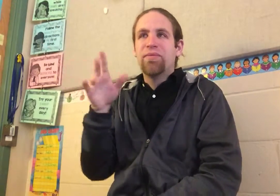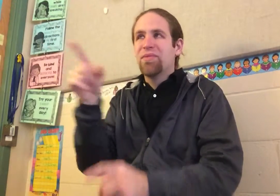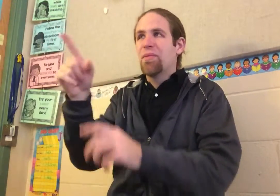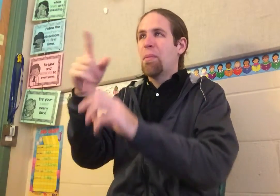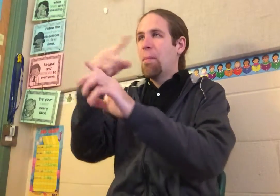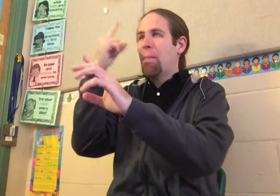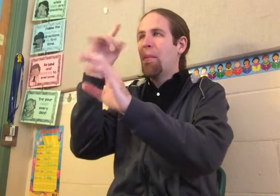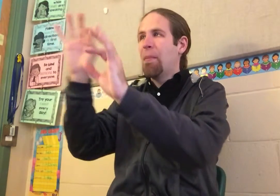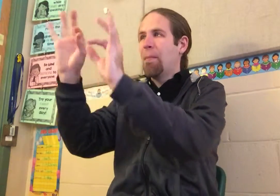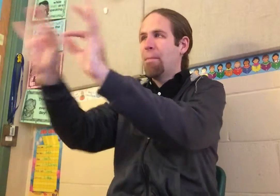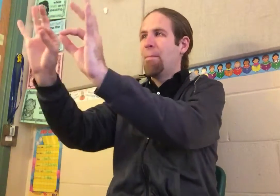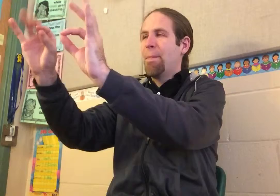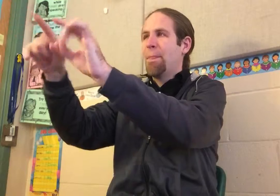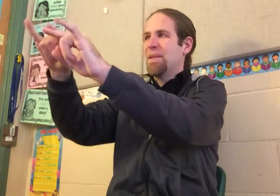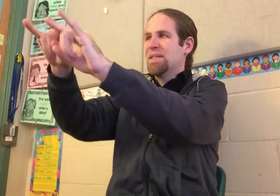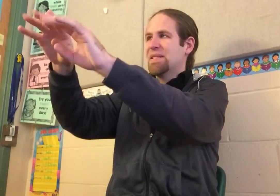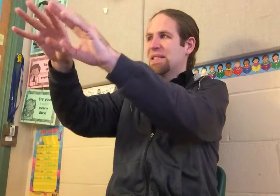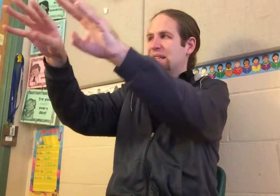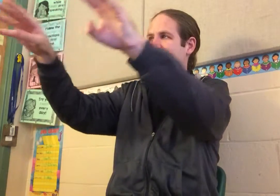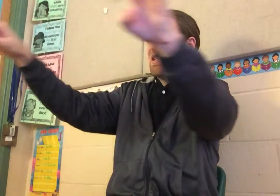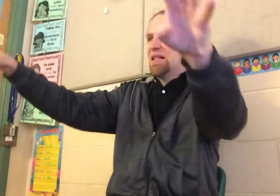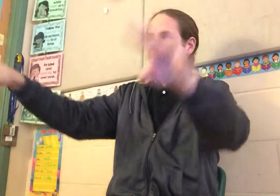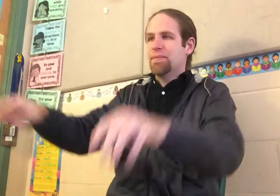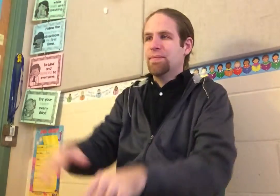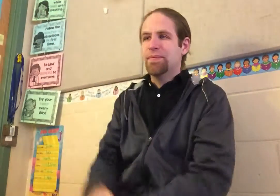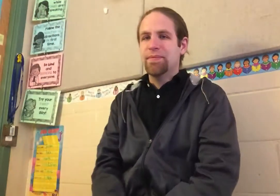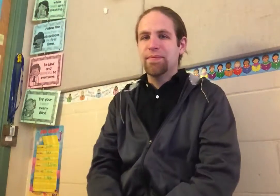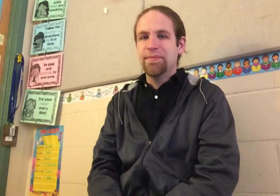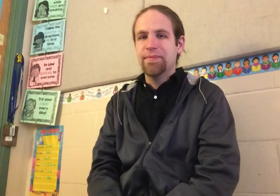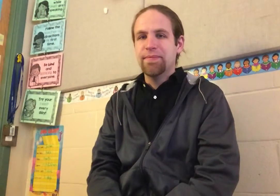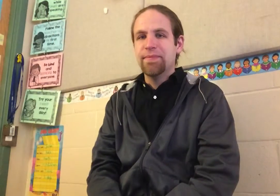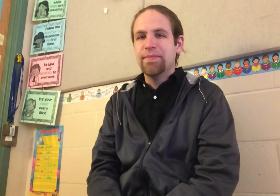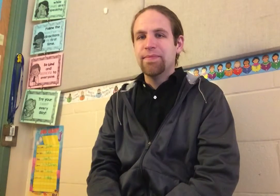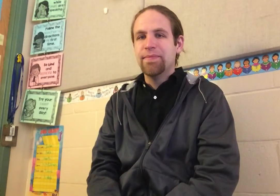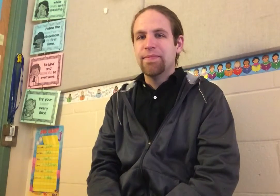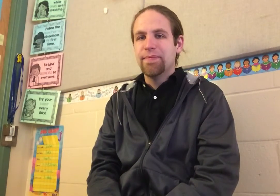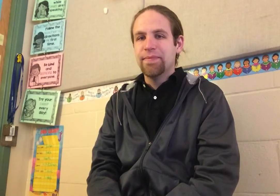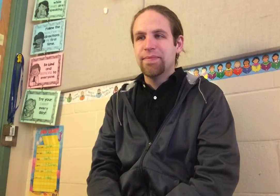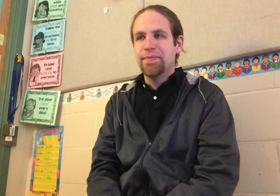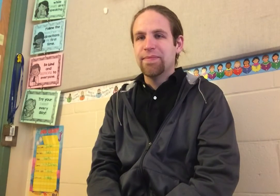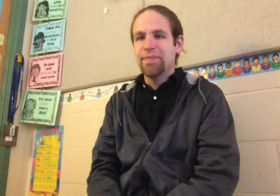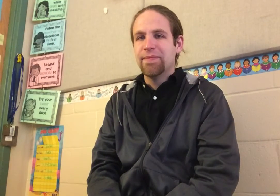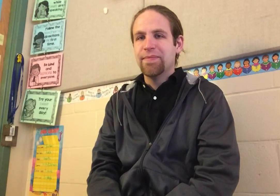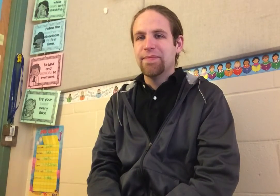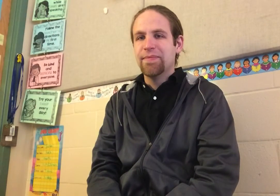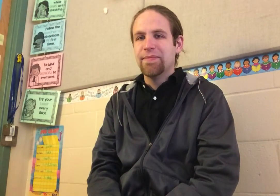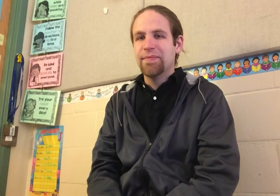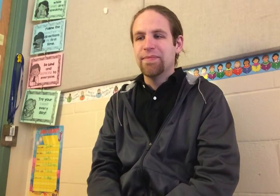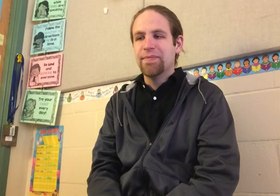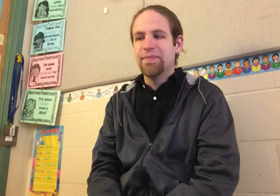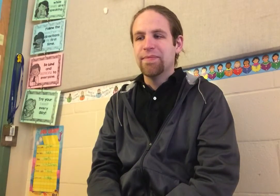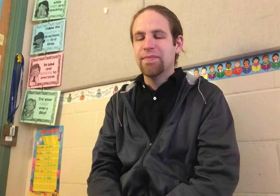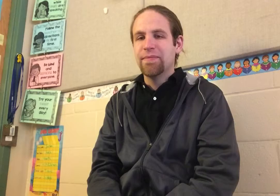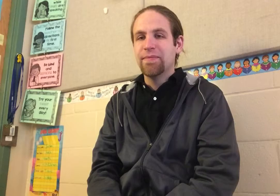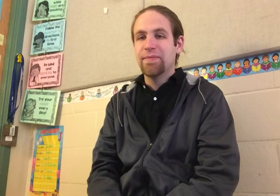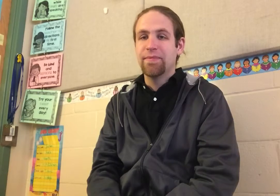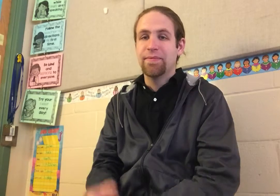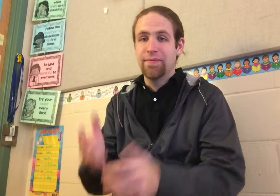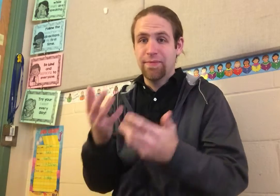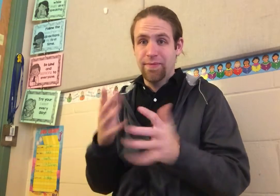sky. Ms. Spencer, please call Patty at 102. Ms. Spencer, please call Patty at 102. In a second or two, it